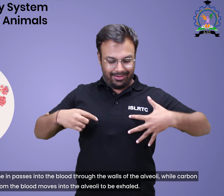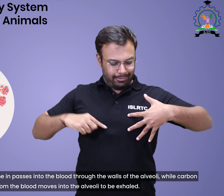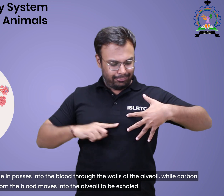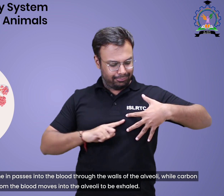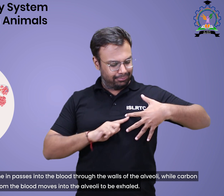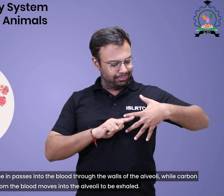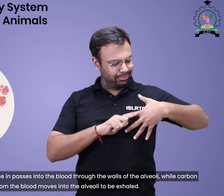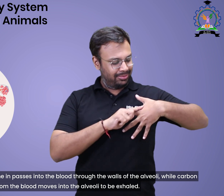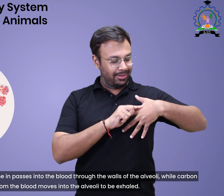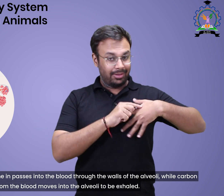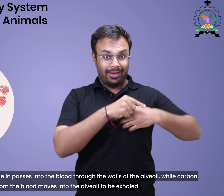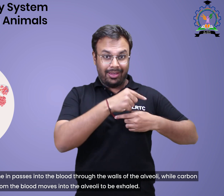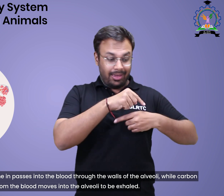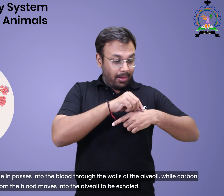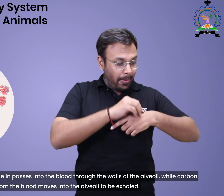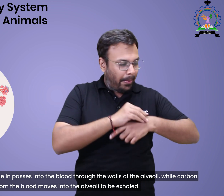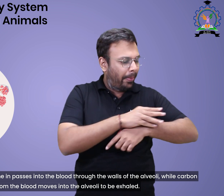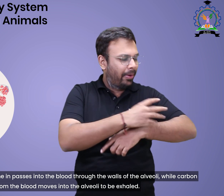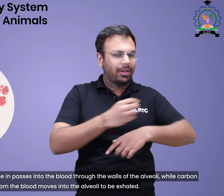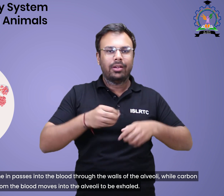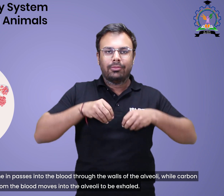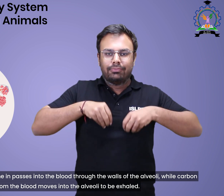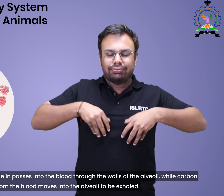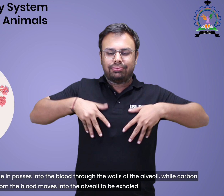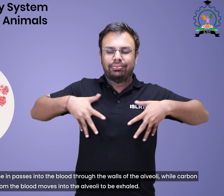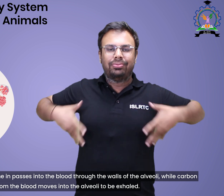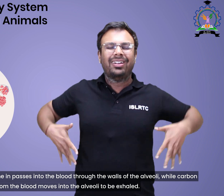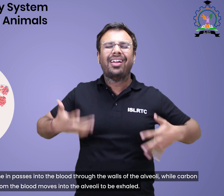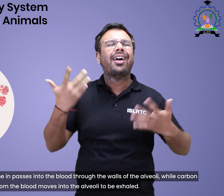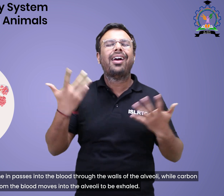moves into the alveoli to be exhaled.